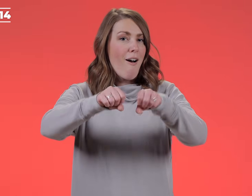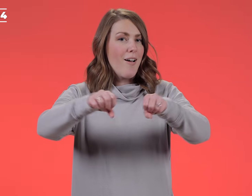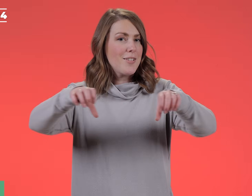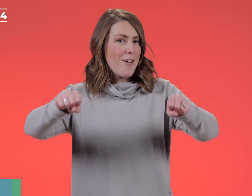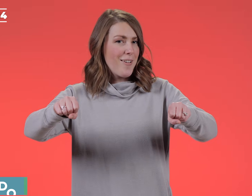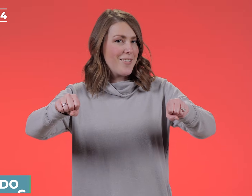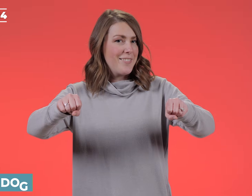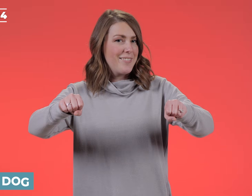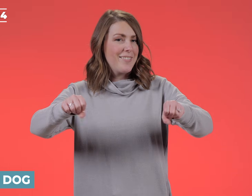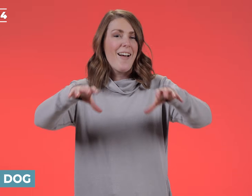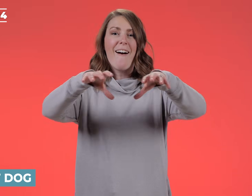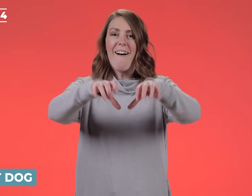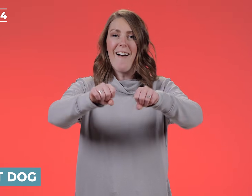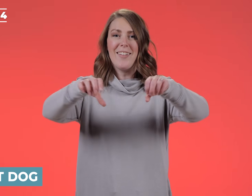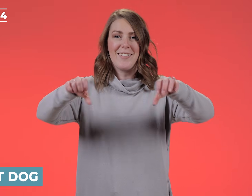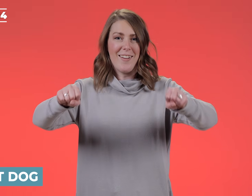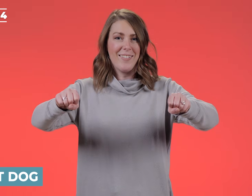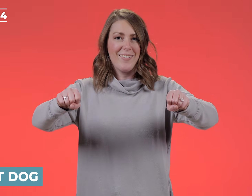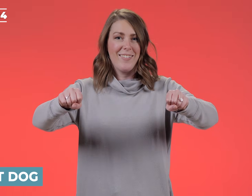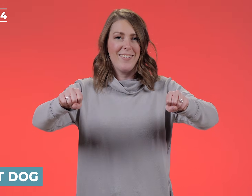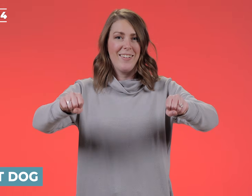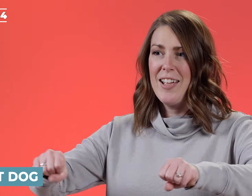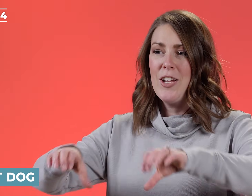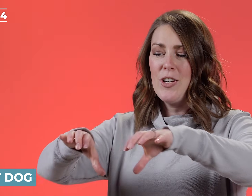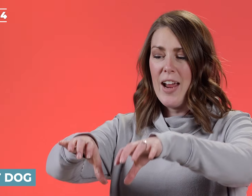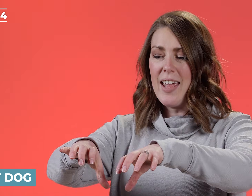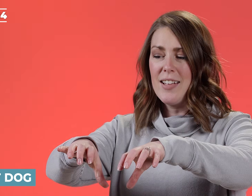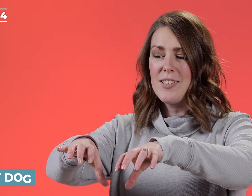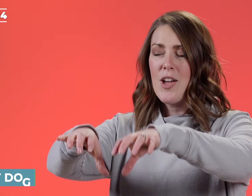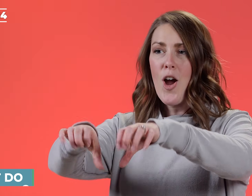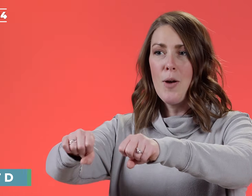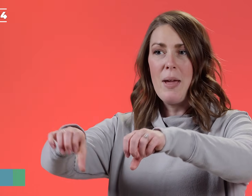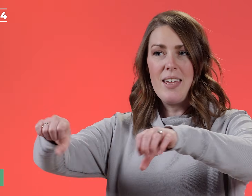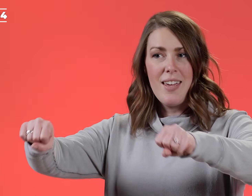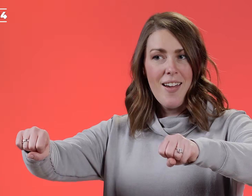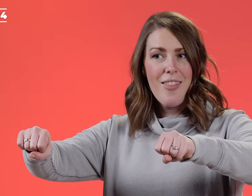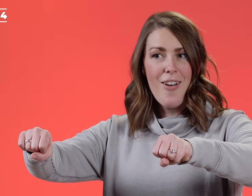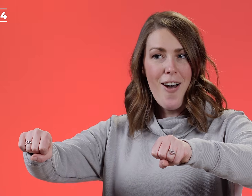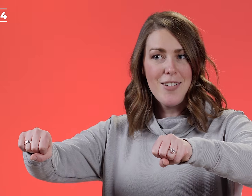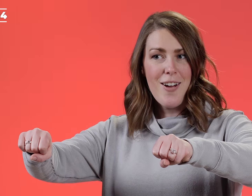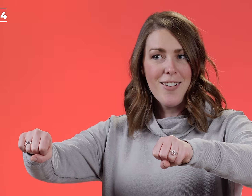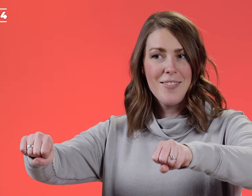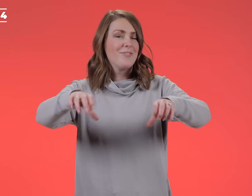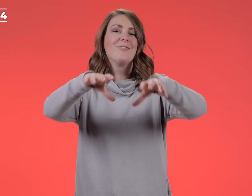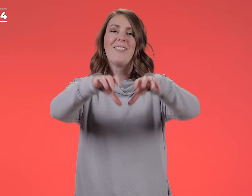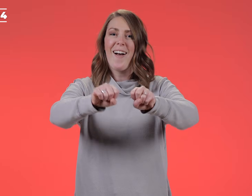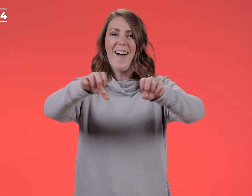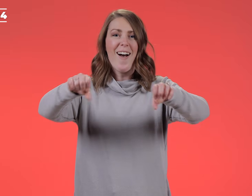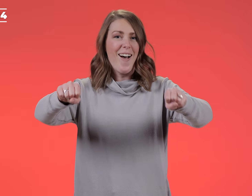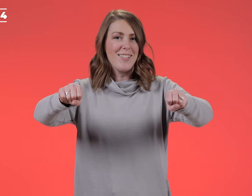Hot dog. Hot dog. Your hands are making the hot dog. Hot